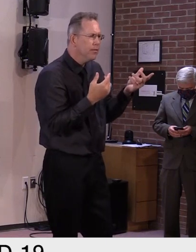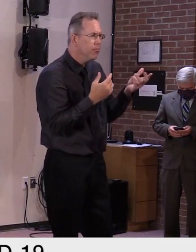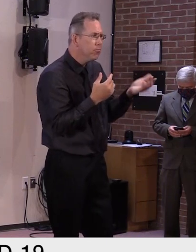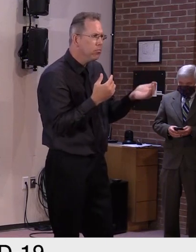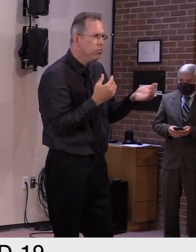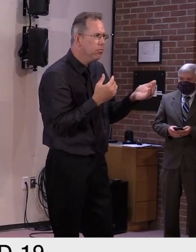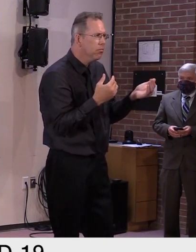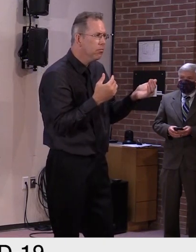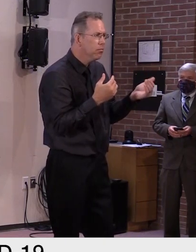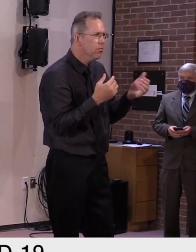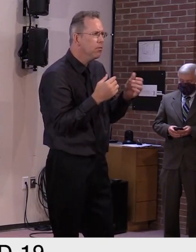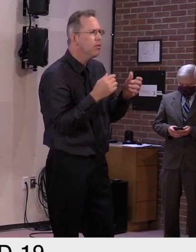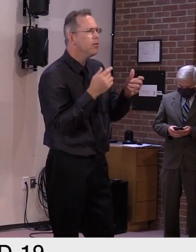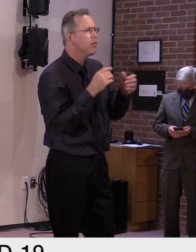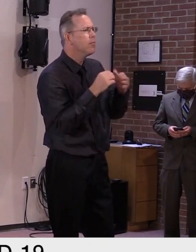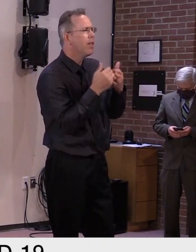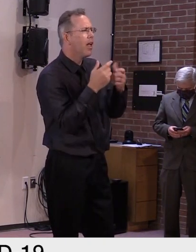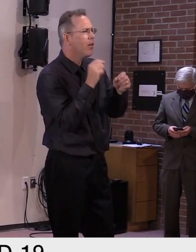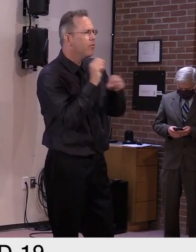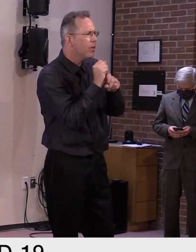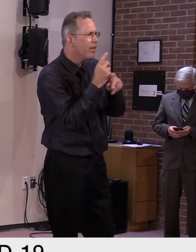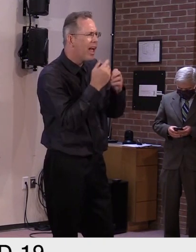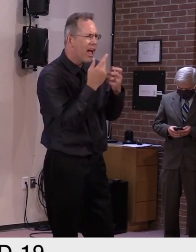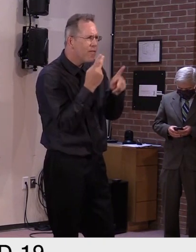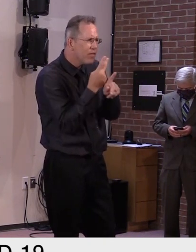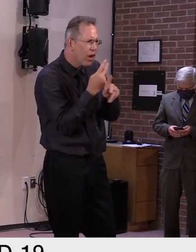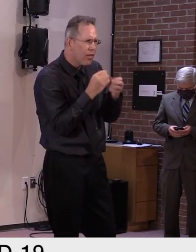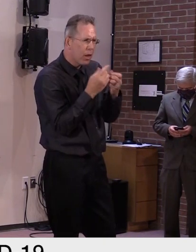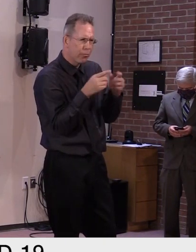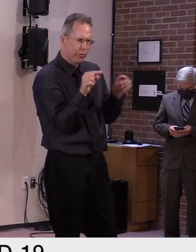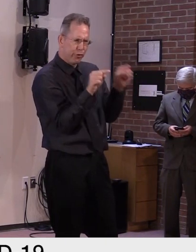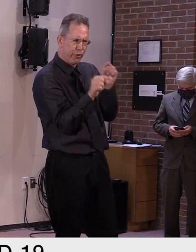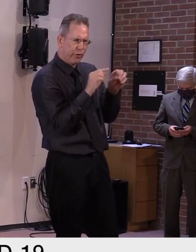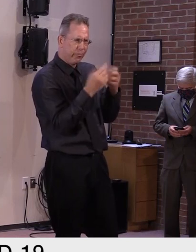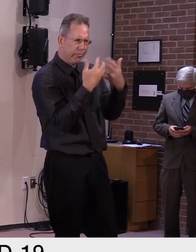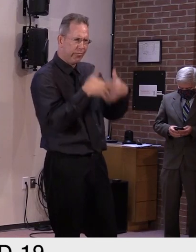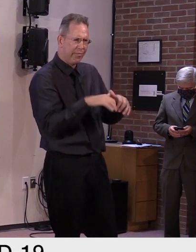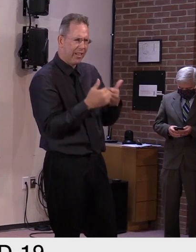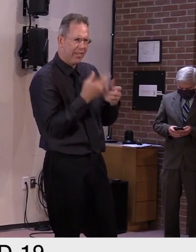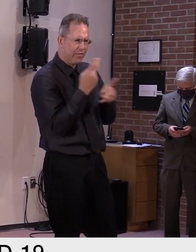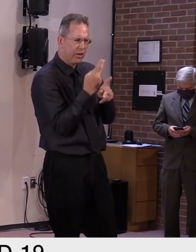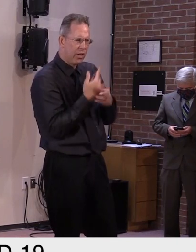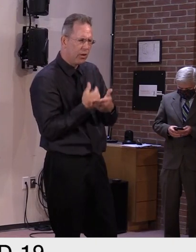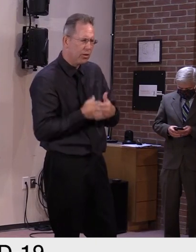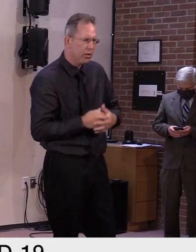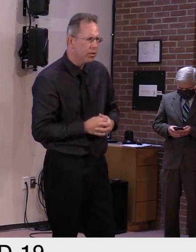ask Commissioner Harrington. Have we received any response from the Secretary of Labor?